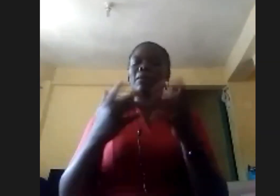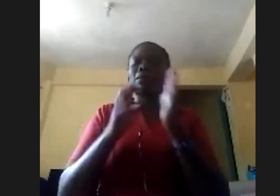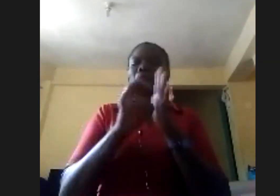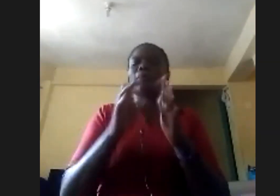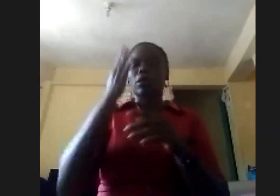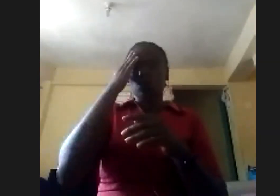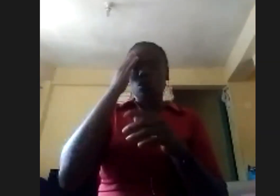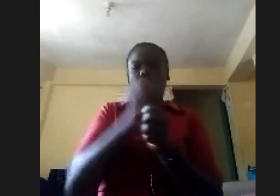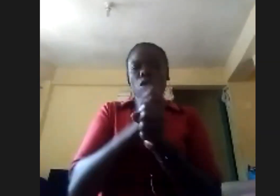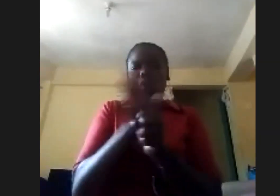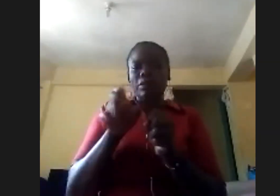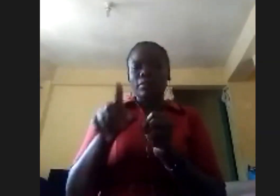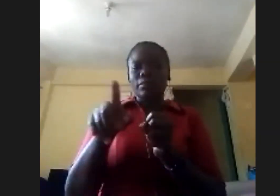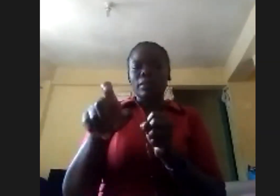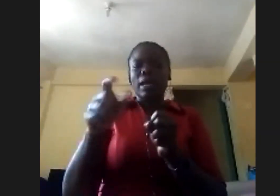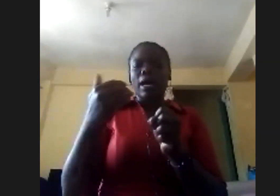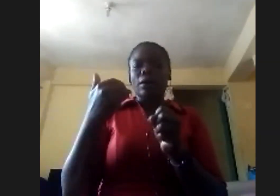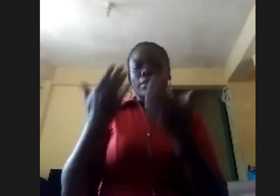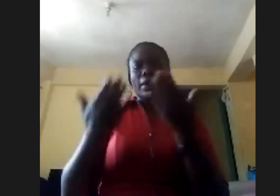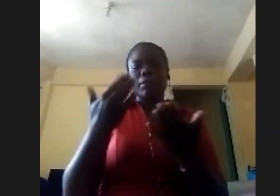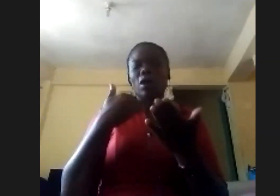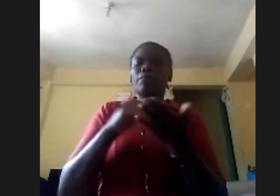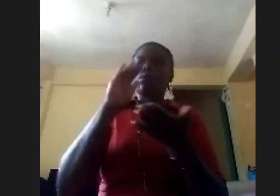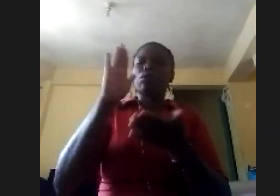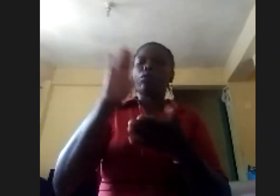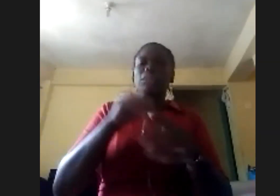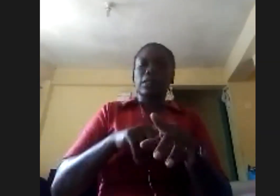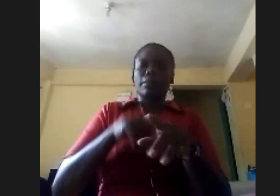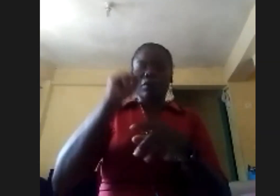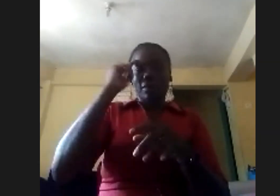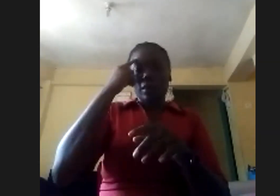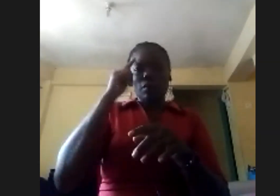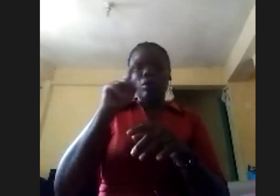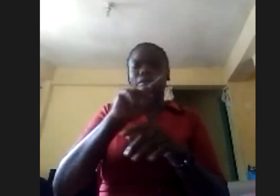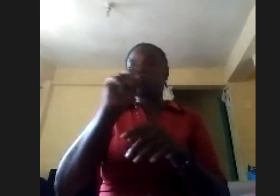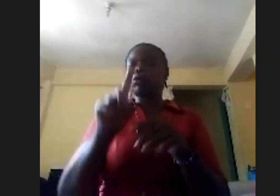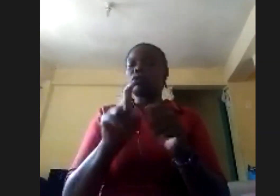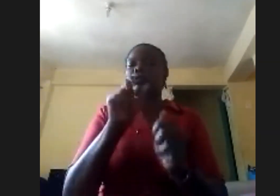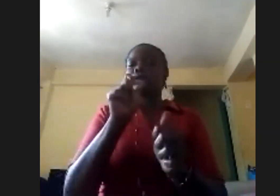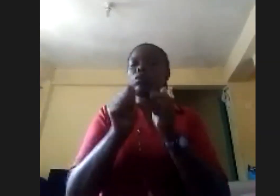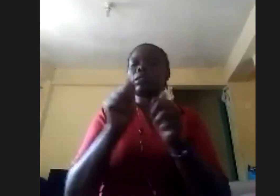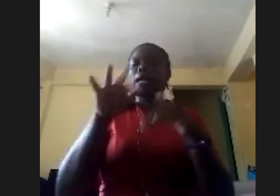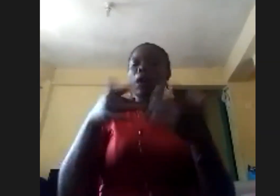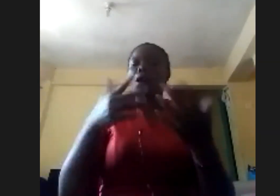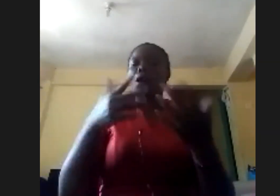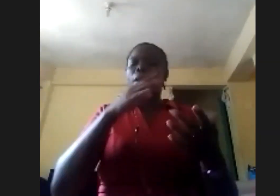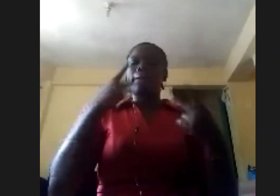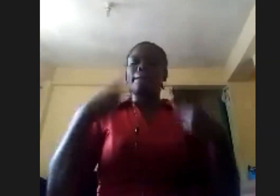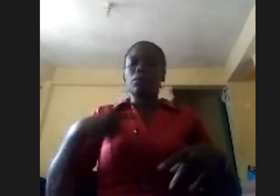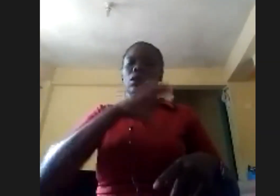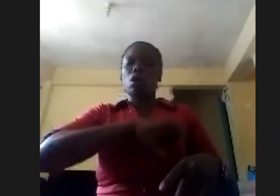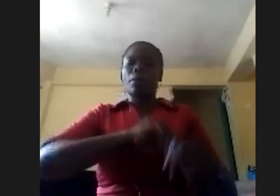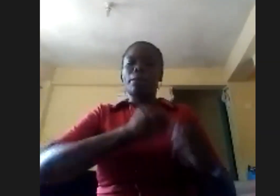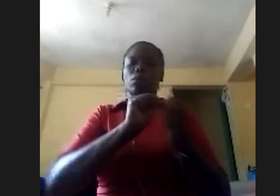made people to have extra free time, which I think it's one of the questions, how people to cope with stress of being alone in the house